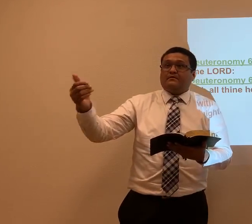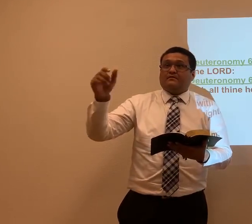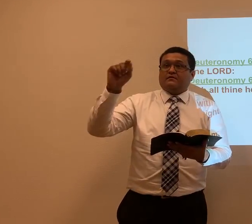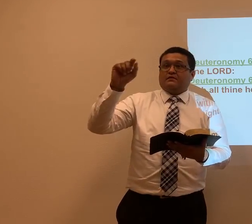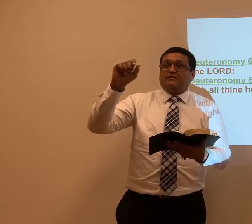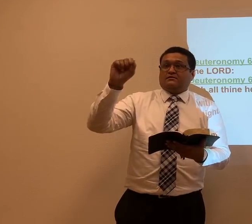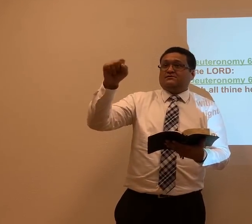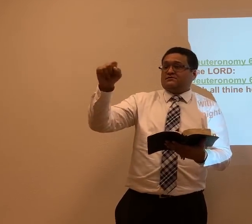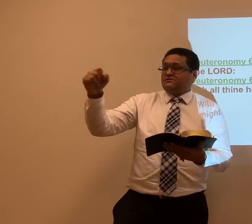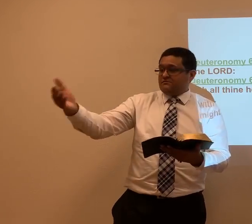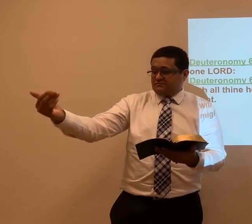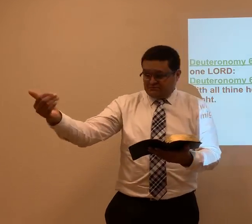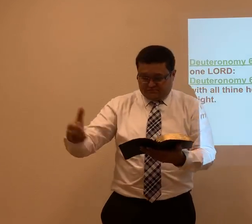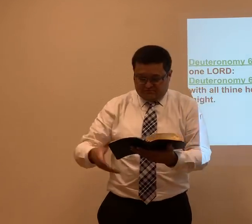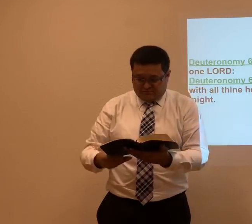chapter 4, verse 16.